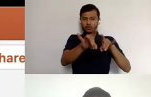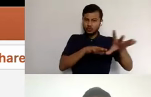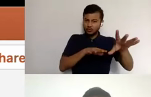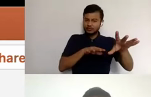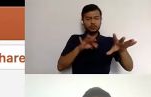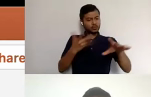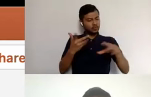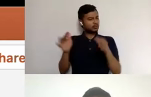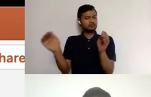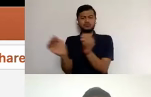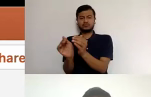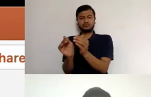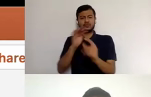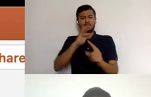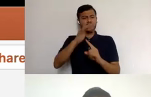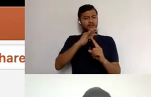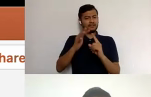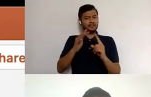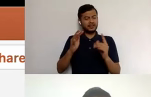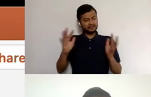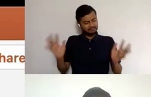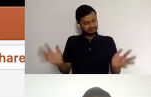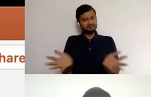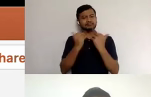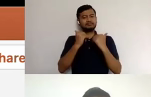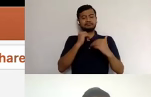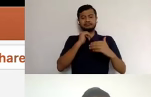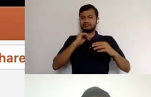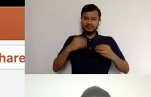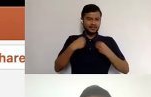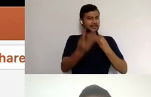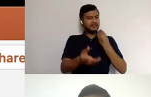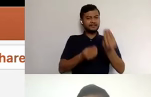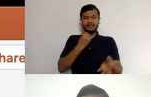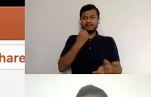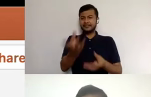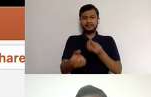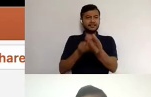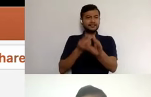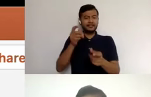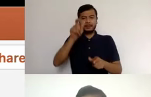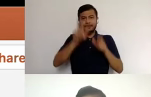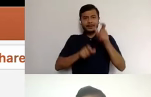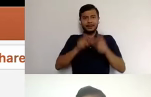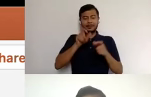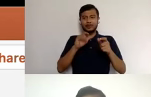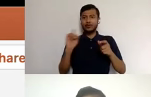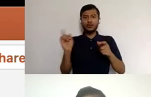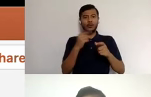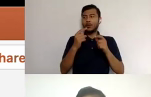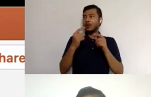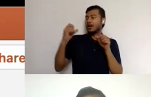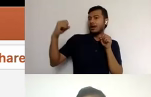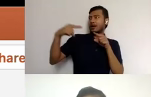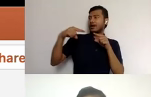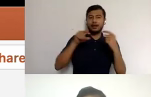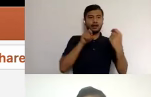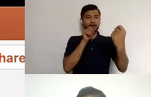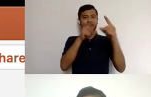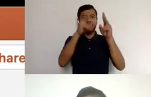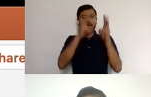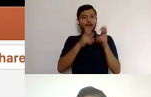Wi-Fi in connecting cities and communities, and then engage and recognize the role of Wi-Fi in addressing